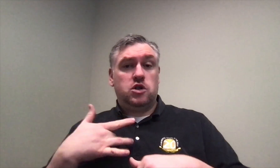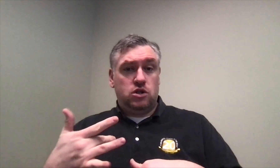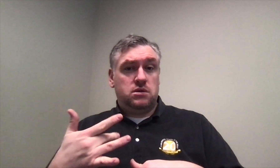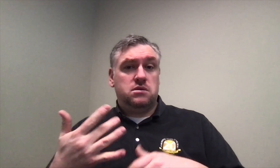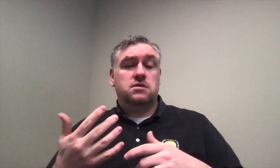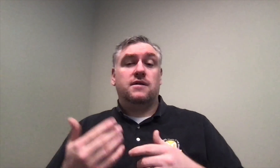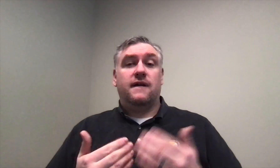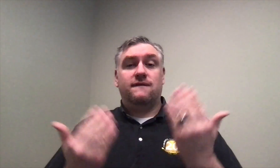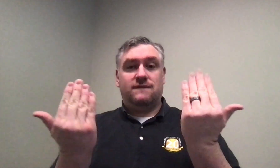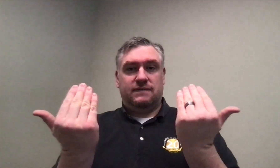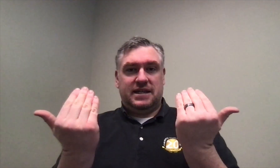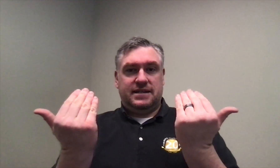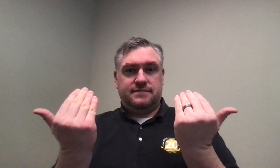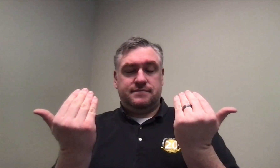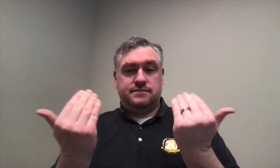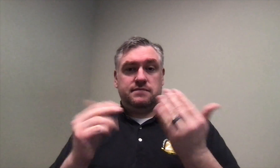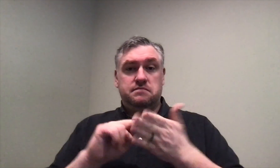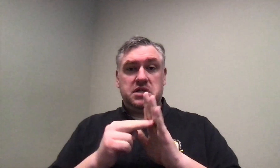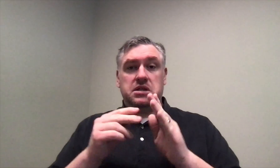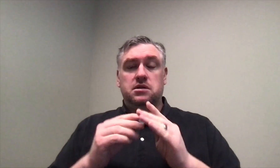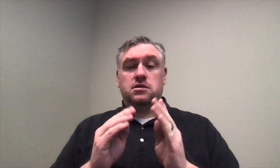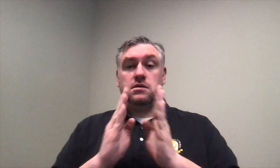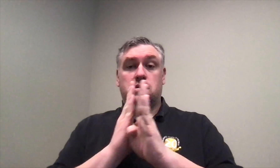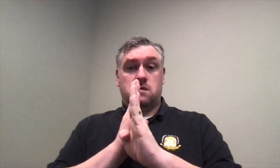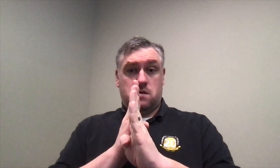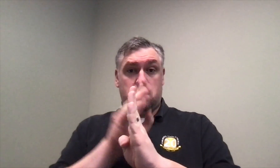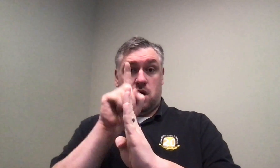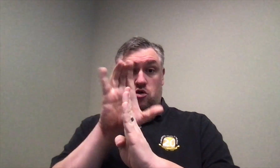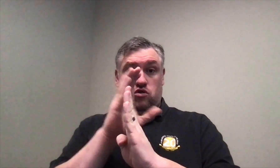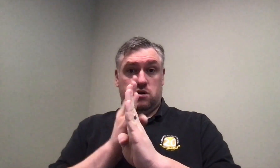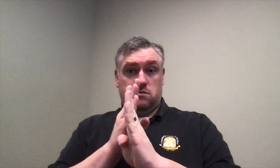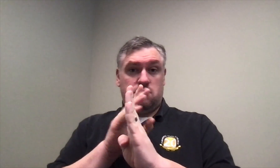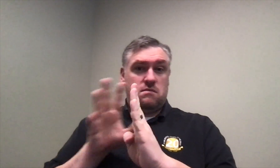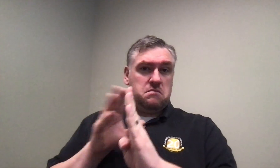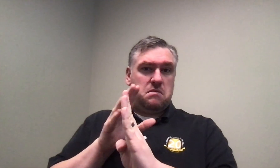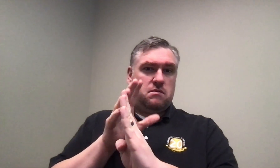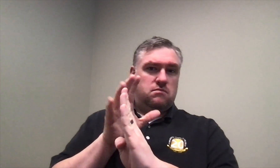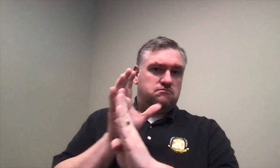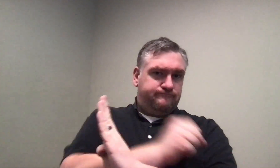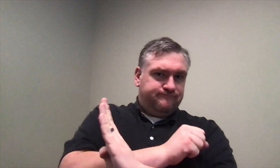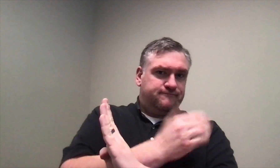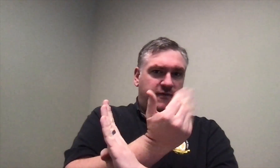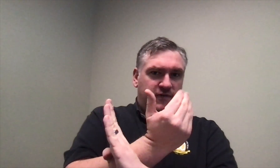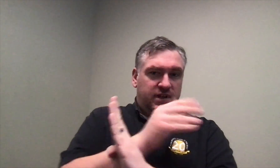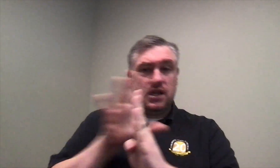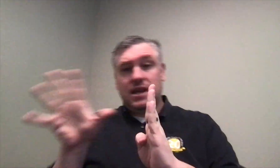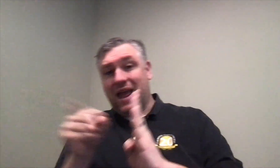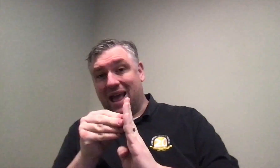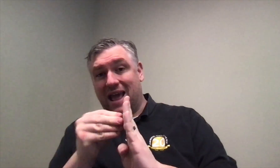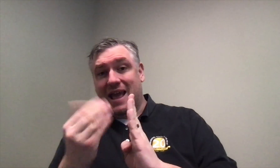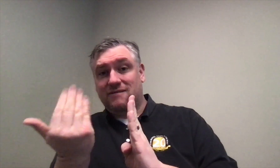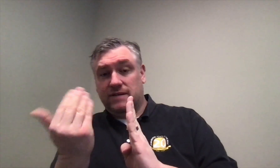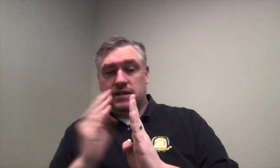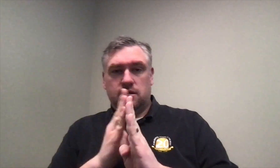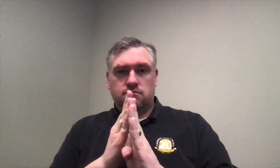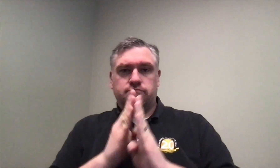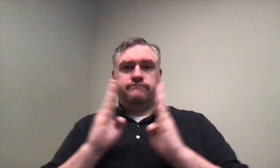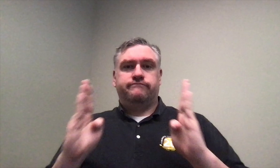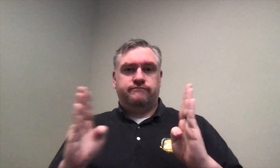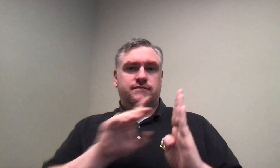Most of the time we use 15 as our standard deviation, which means we start at 100 and then we subtract 15, we add 15, and that